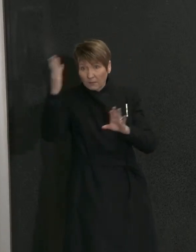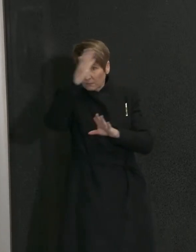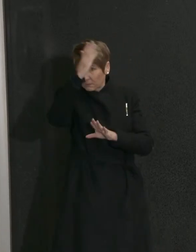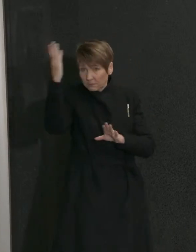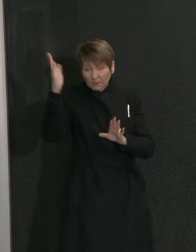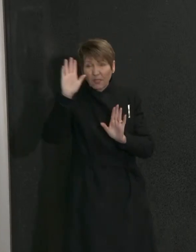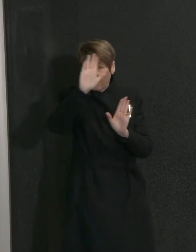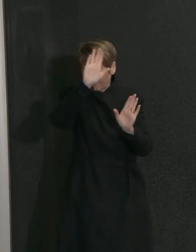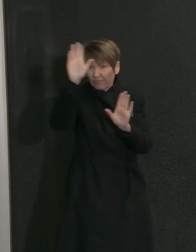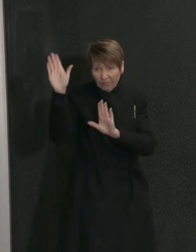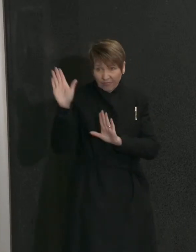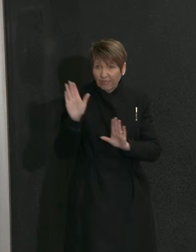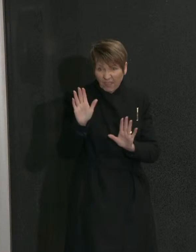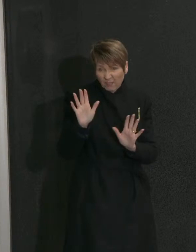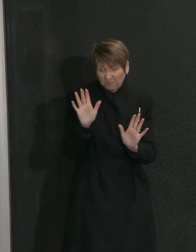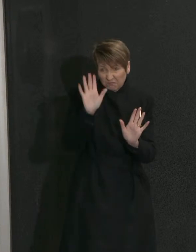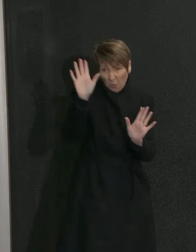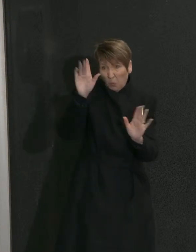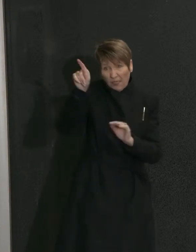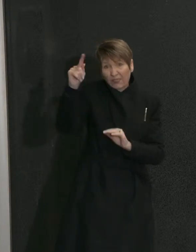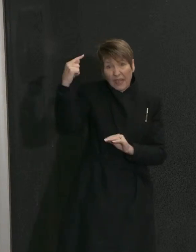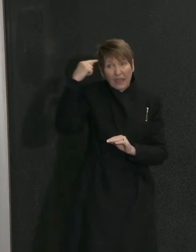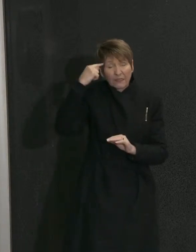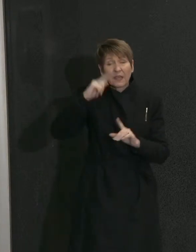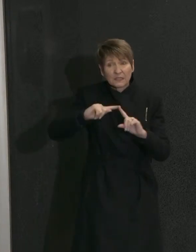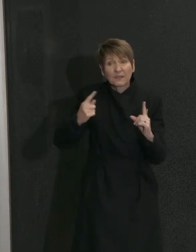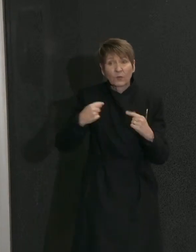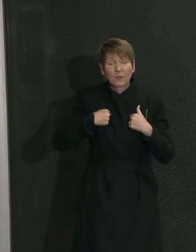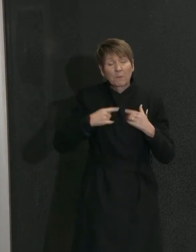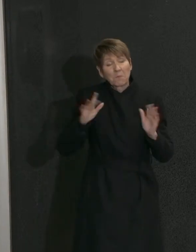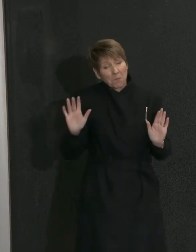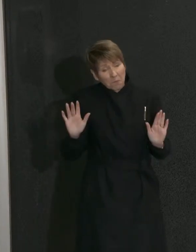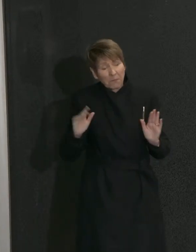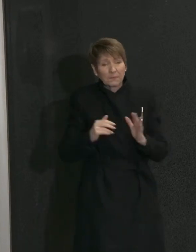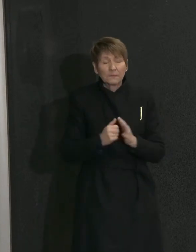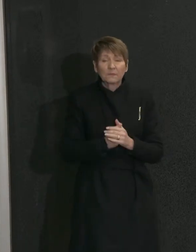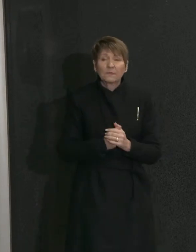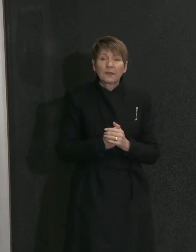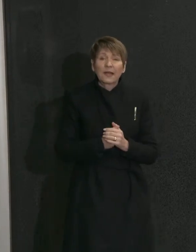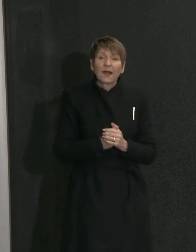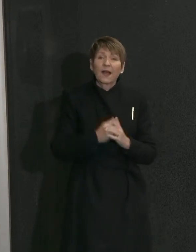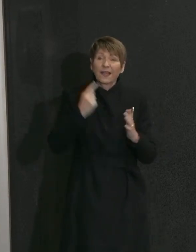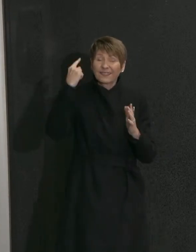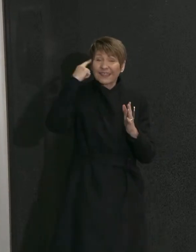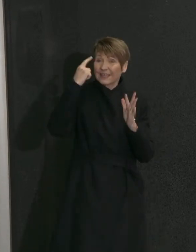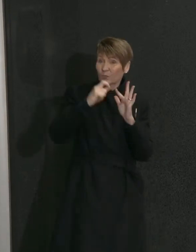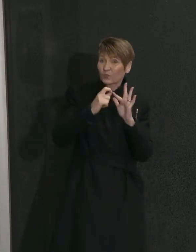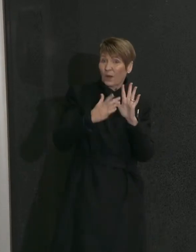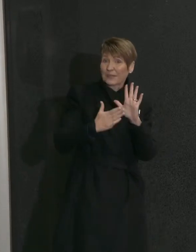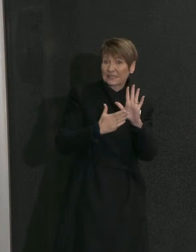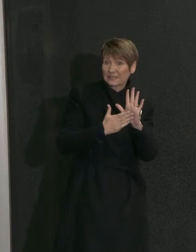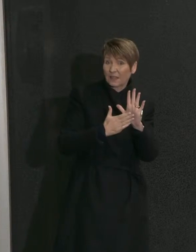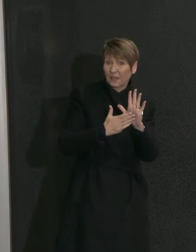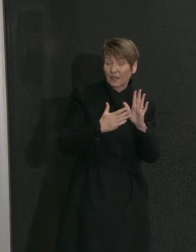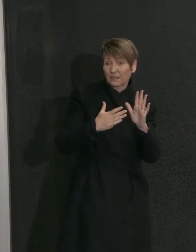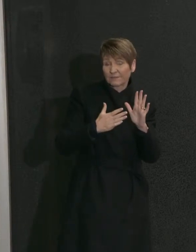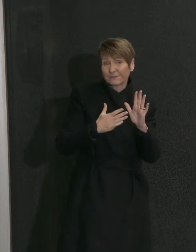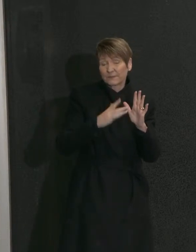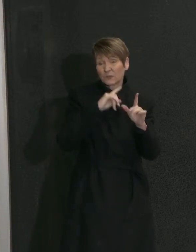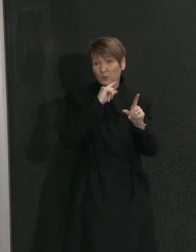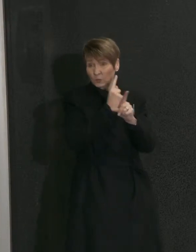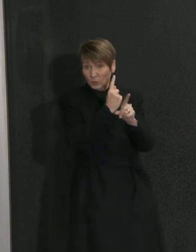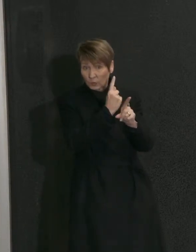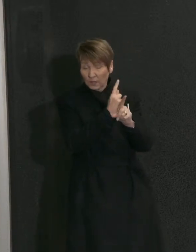word what was discussed at National Cabinet yesterday, but what I can confirm, if the Prime Minister hasn't already, I'm sure he probably has, but let me reconfirm for you,